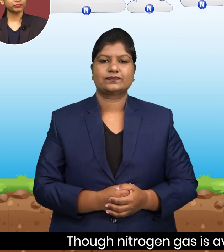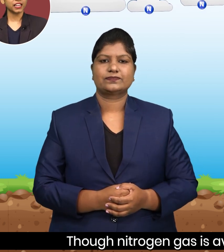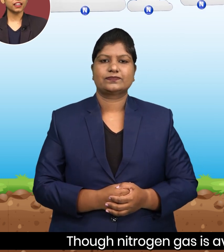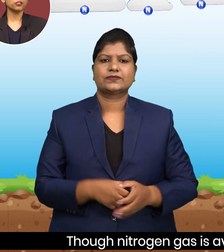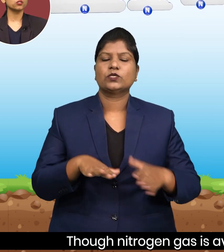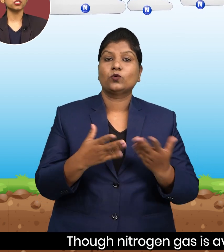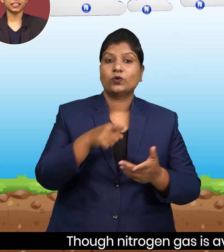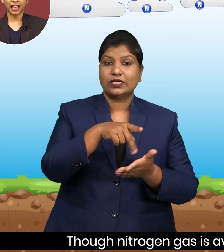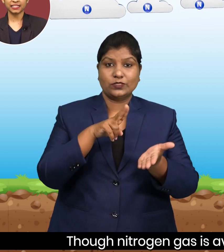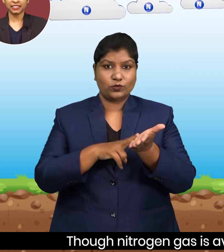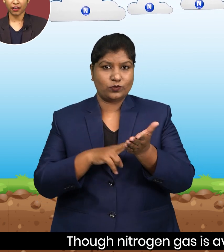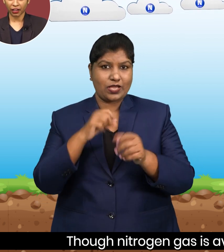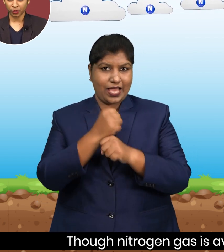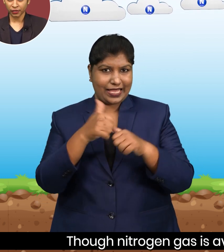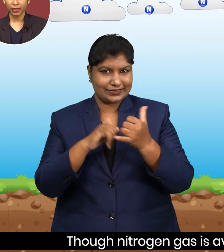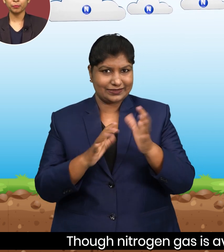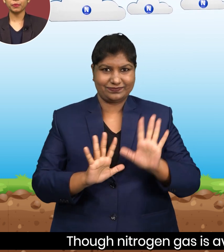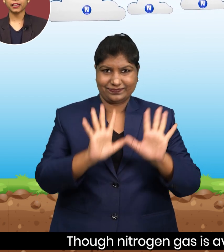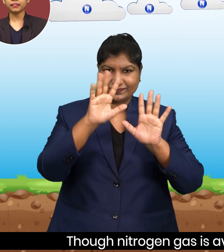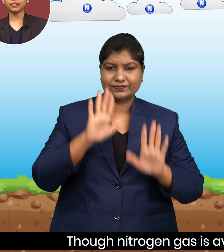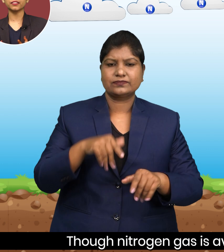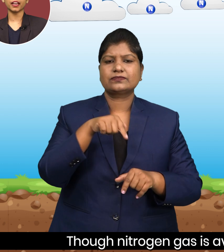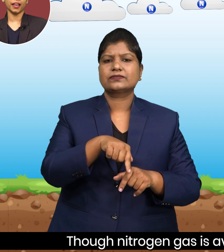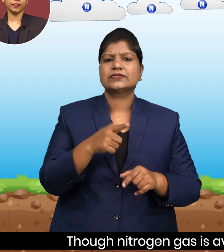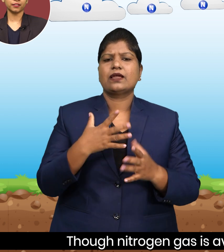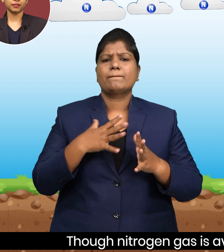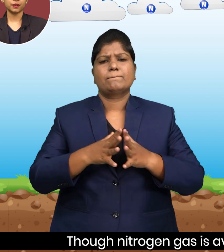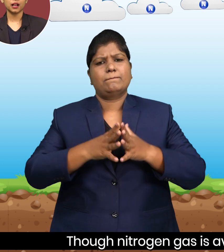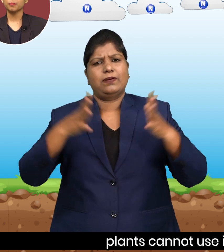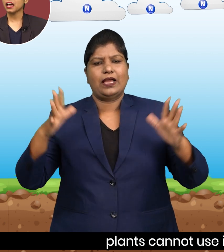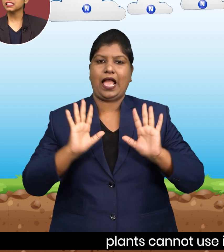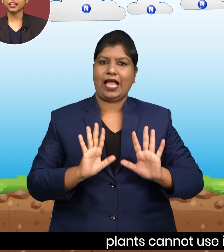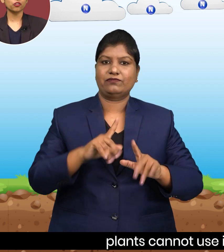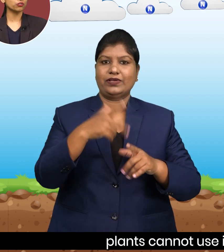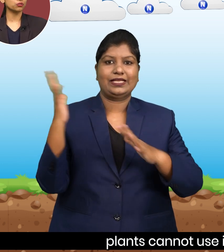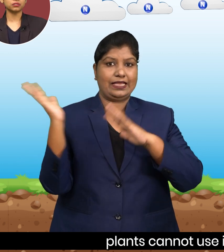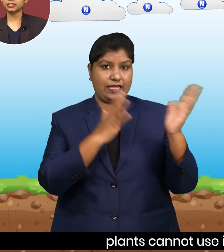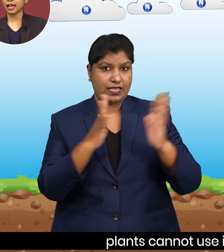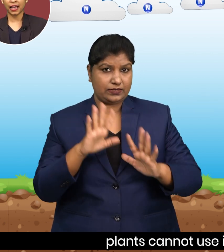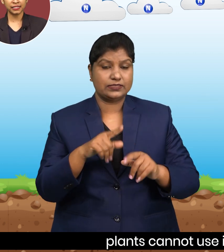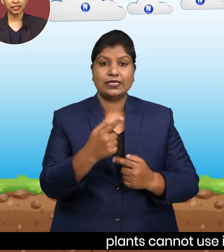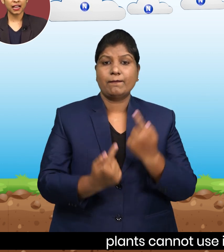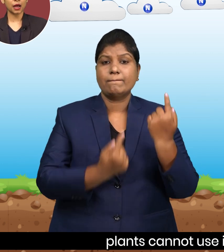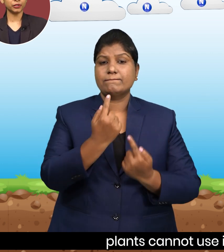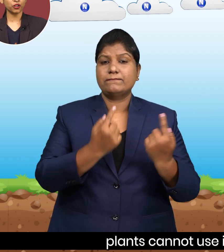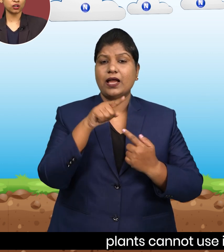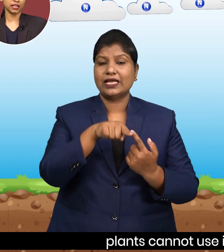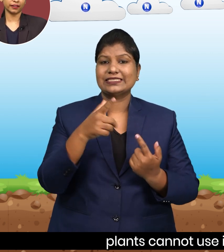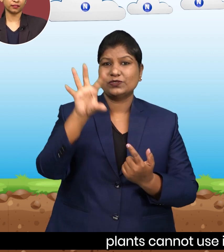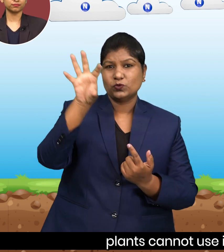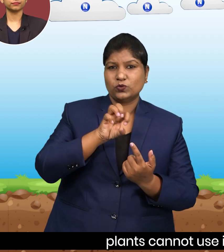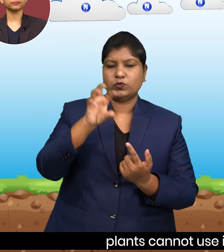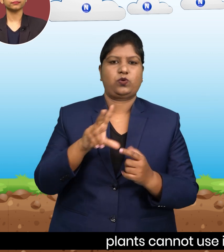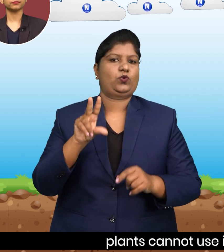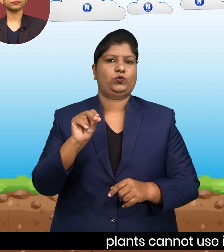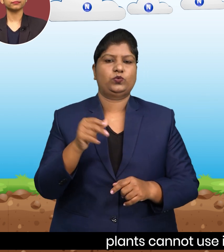Though nitrogen gas is available in plenty in the air, plants cannot use it as carbon dioxide.